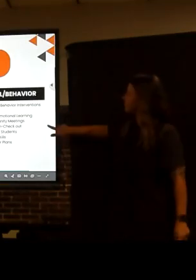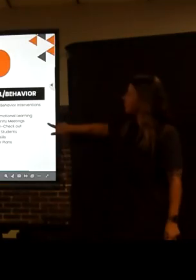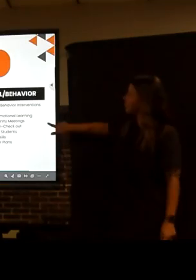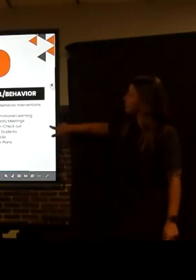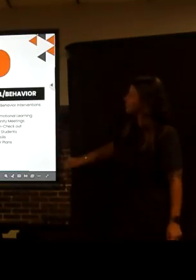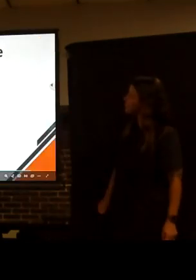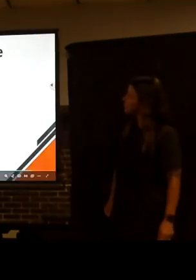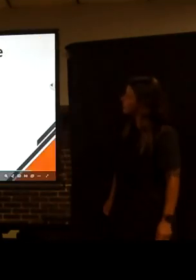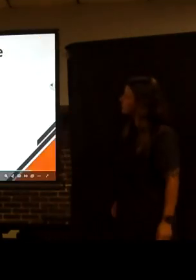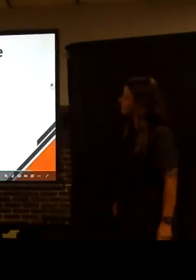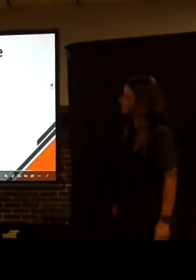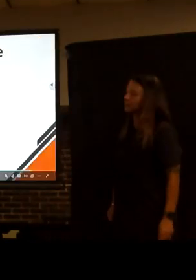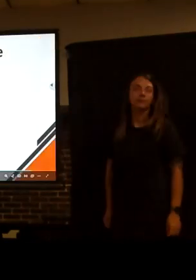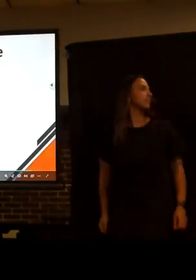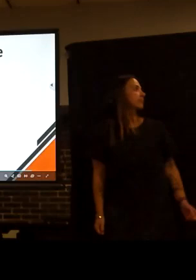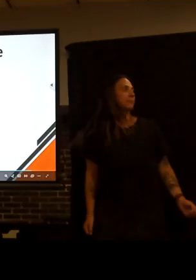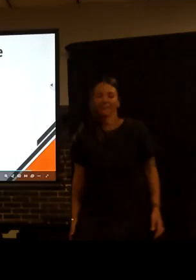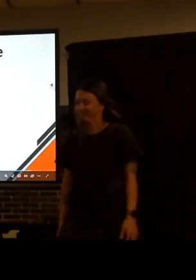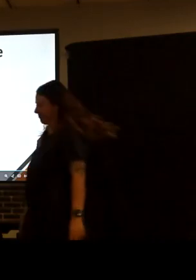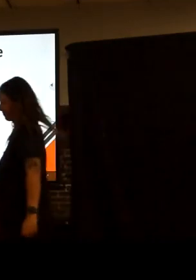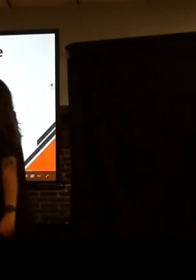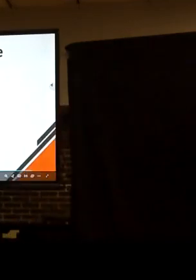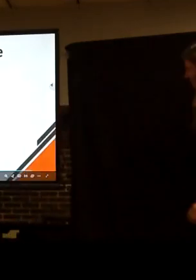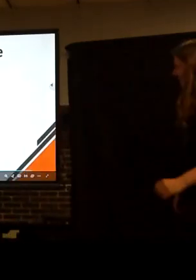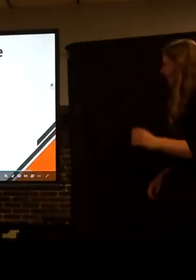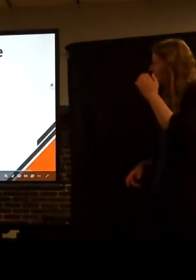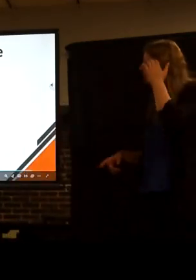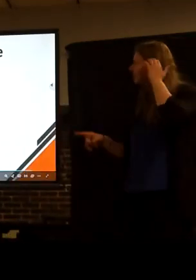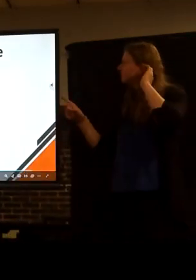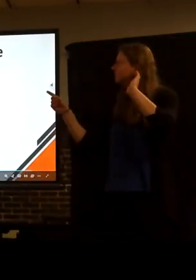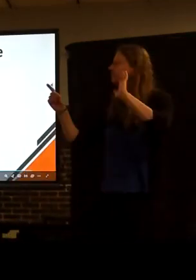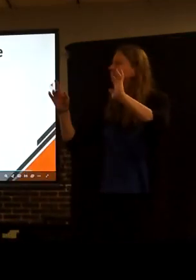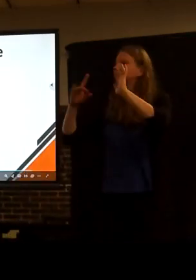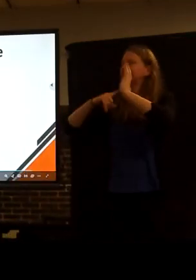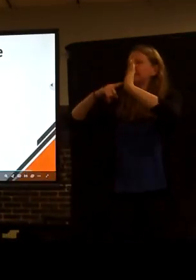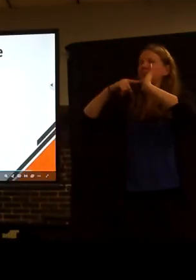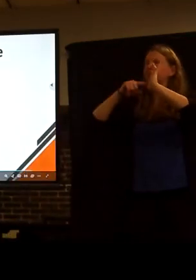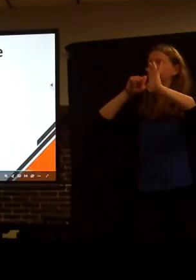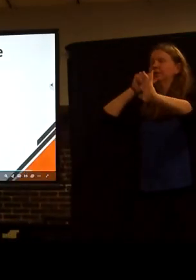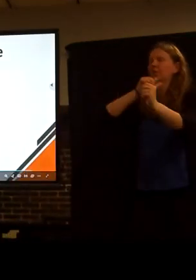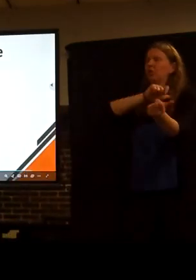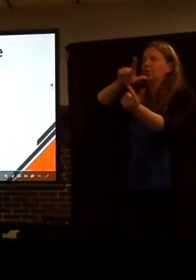have BIPs or behavioral intervention plans as well.